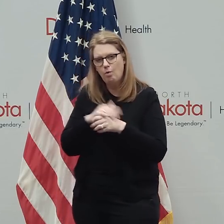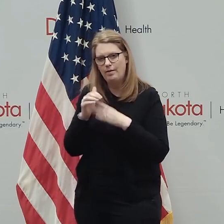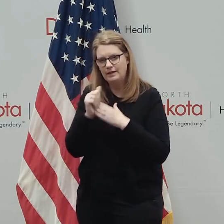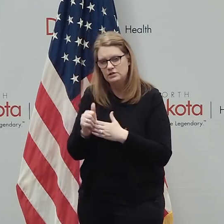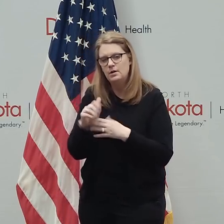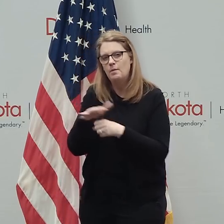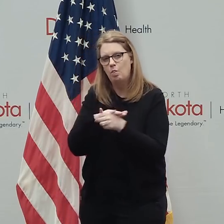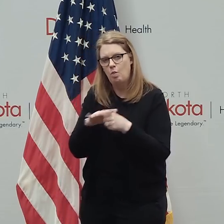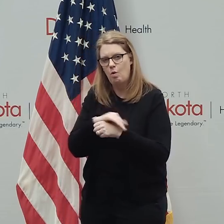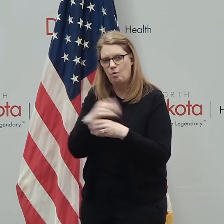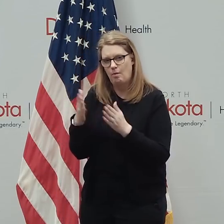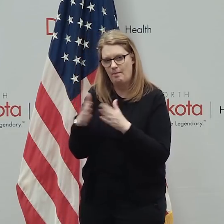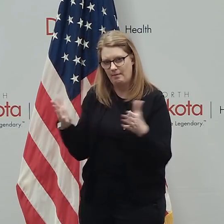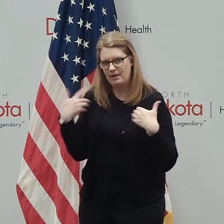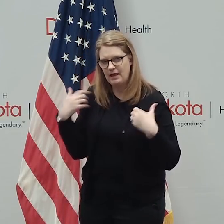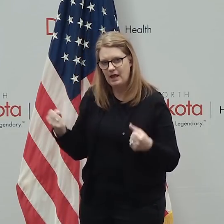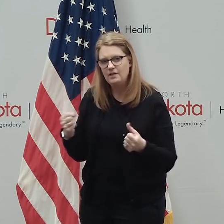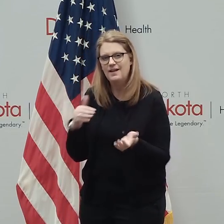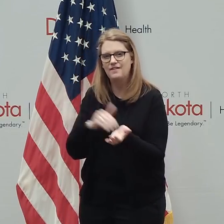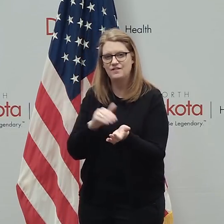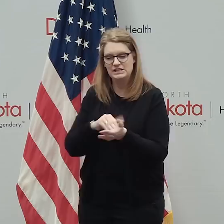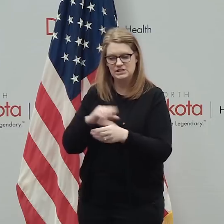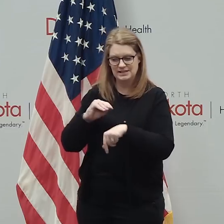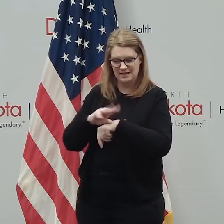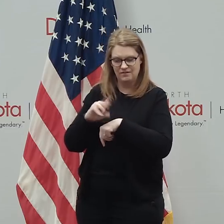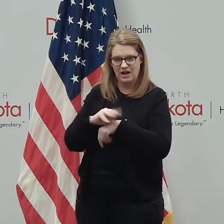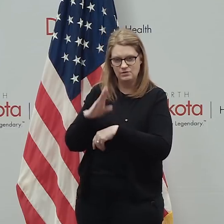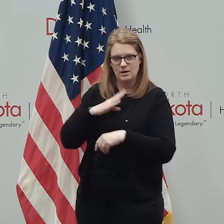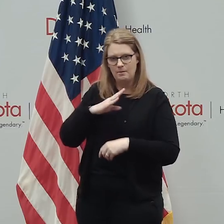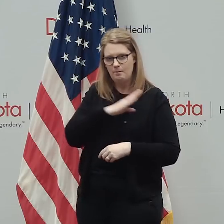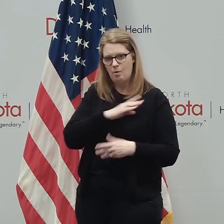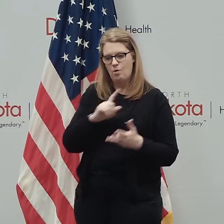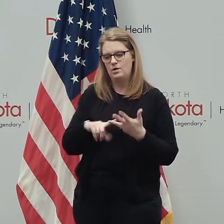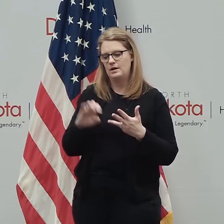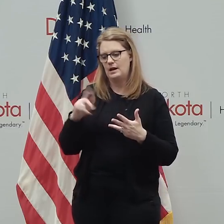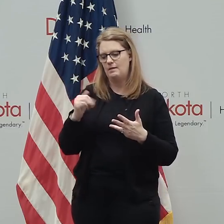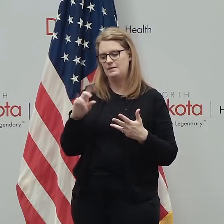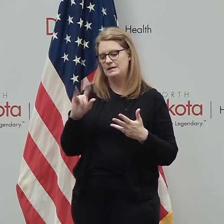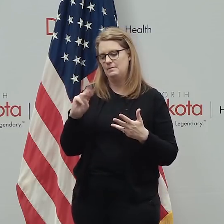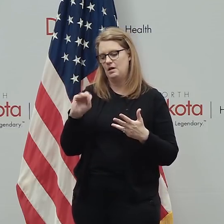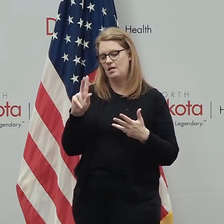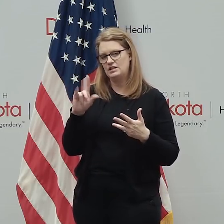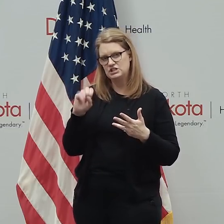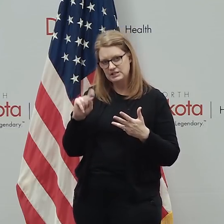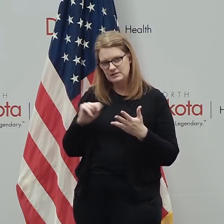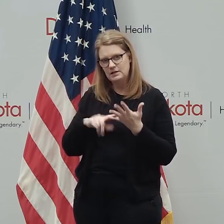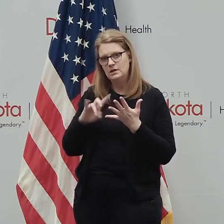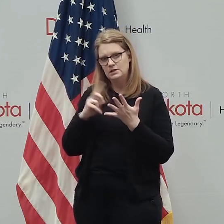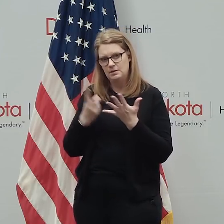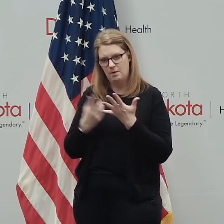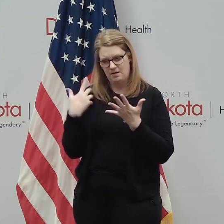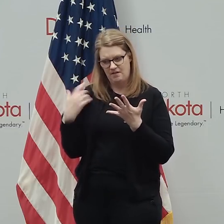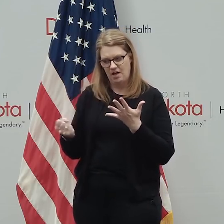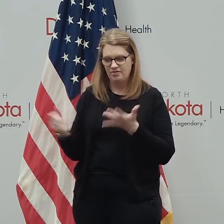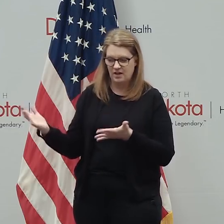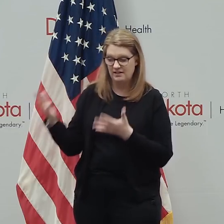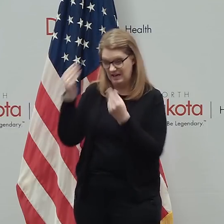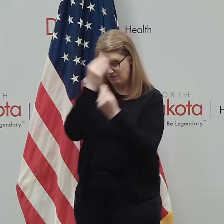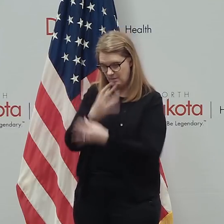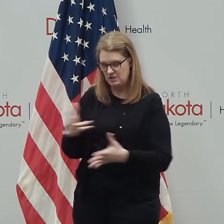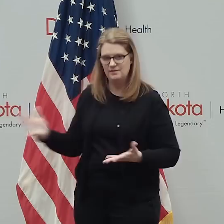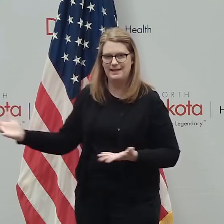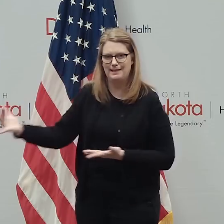health, and again our Physicians Advisory Board, epidemiologists, Department of Health are going to be digging into all this data.